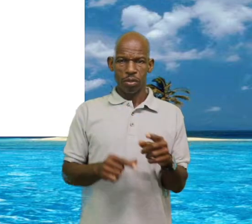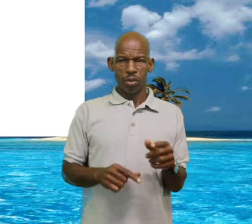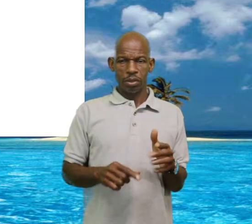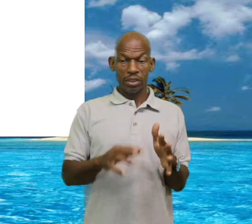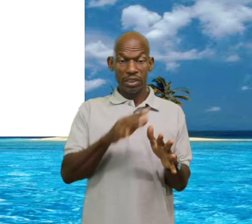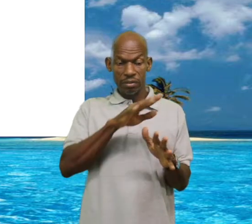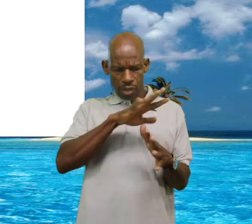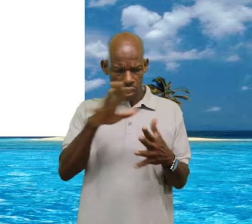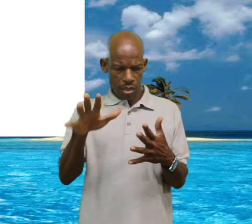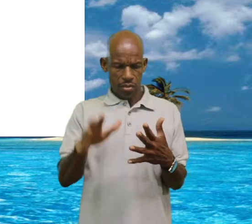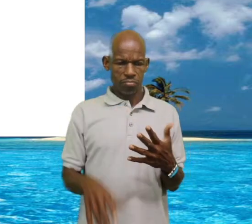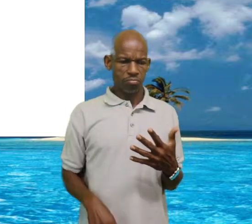a consonant,